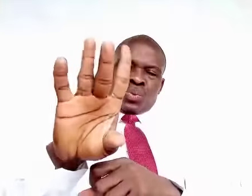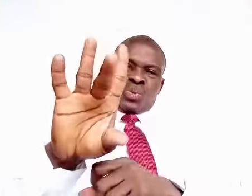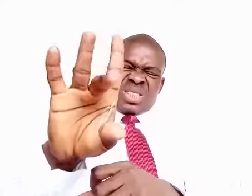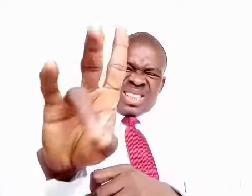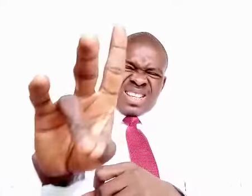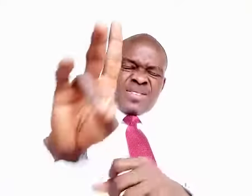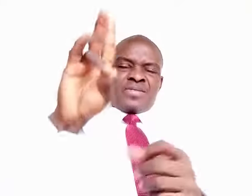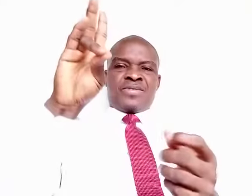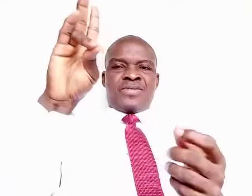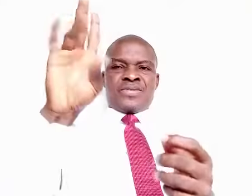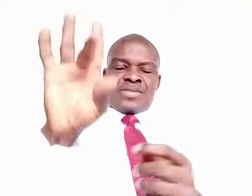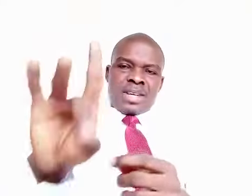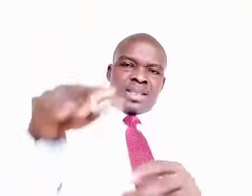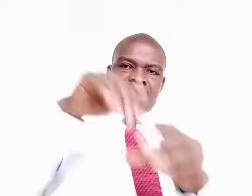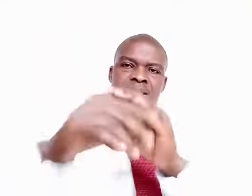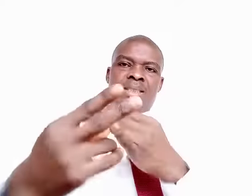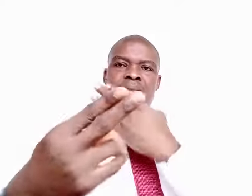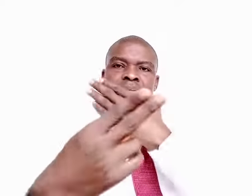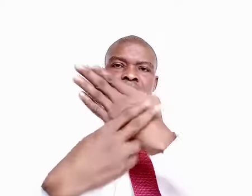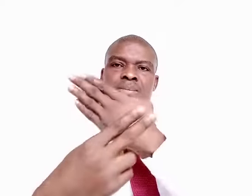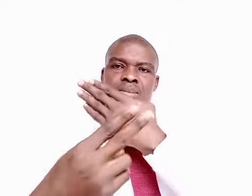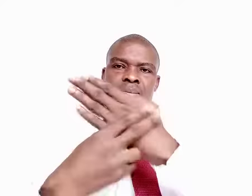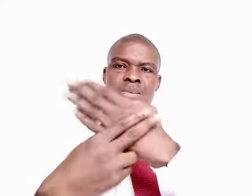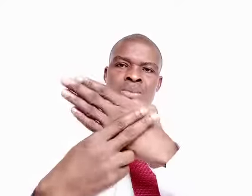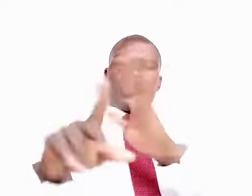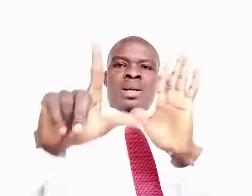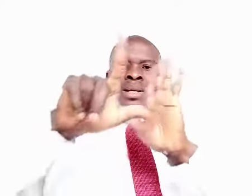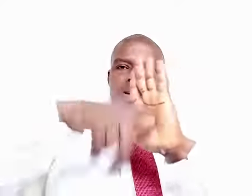278,475 naira in his bank account. Later, he withdrew